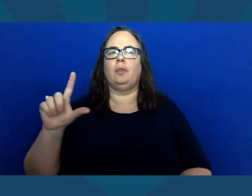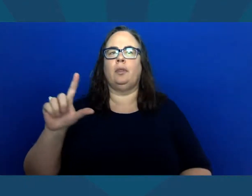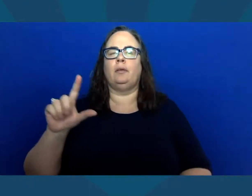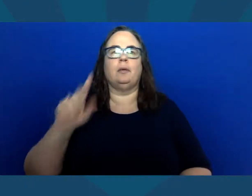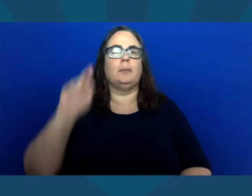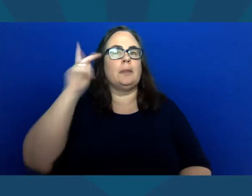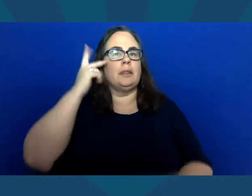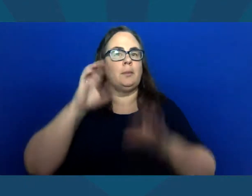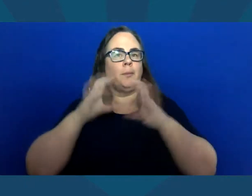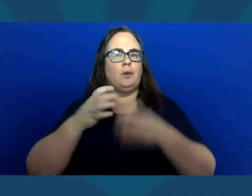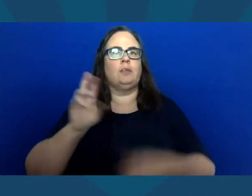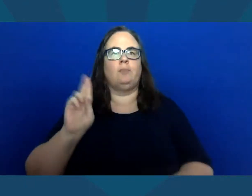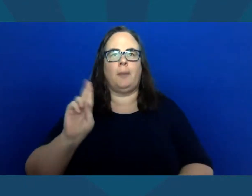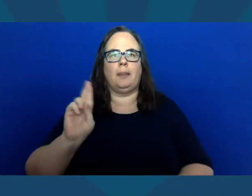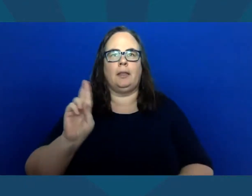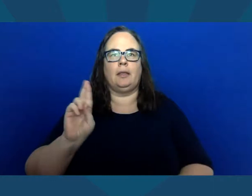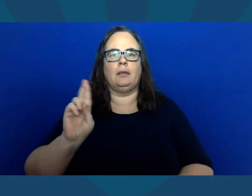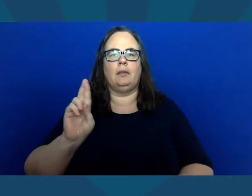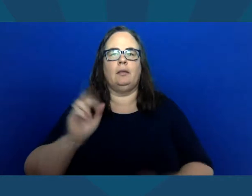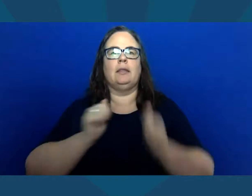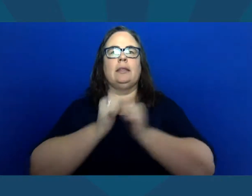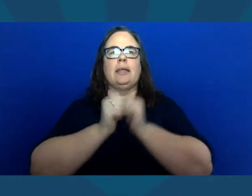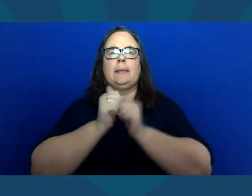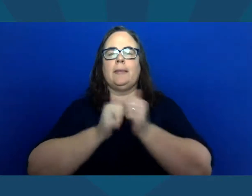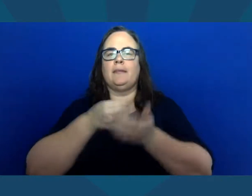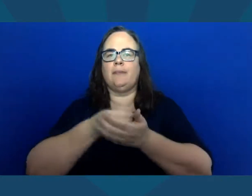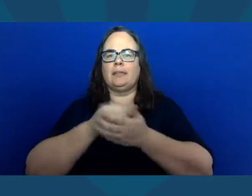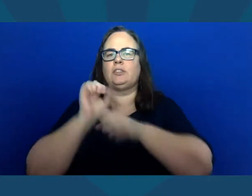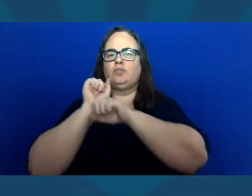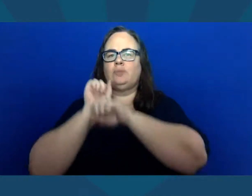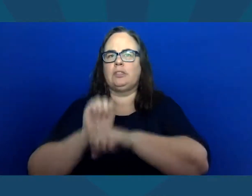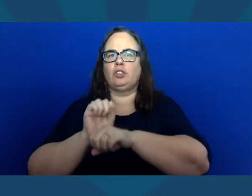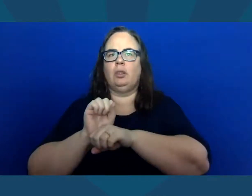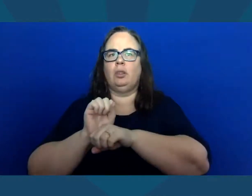Frank Carroll. Party, Republican.